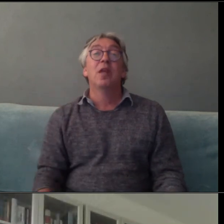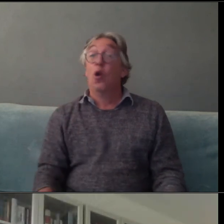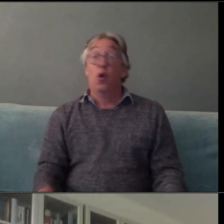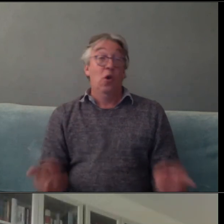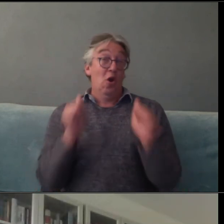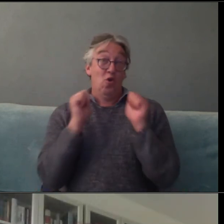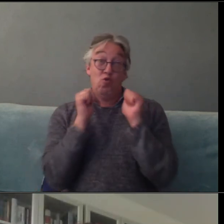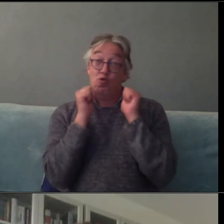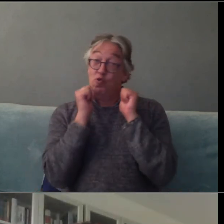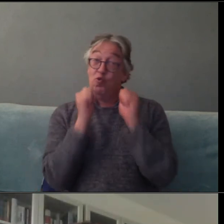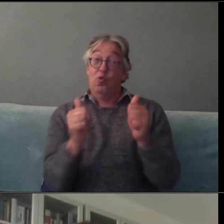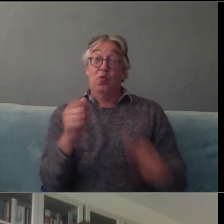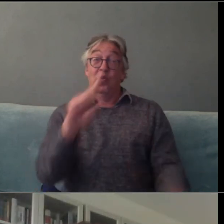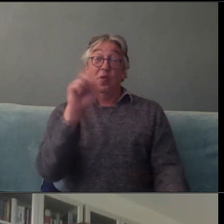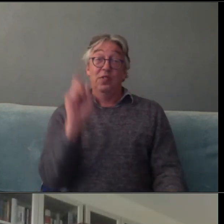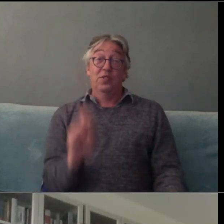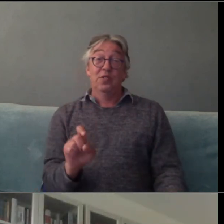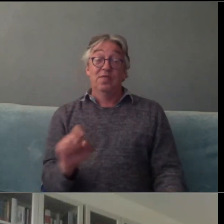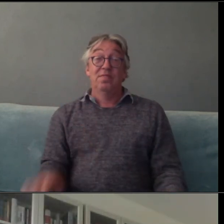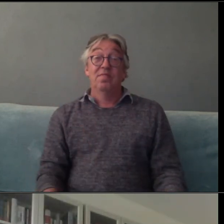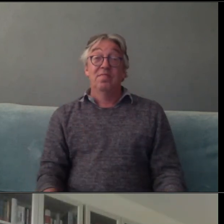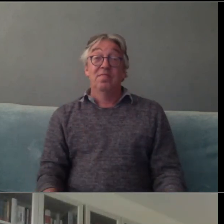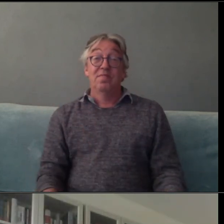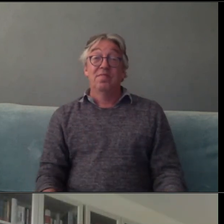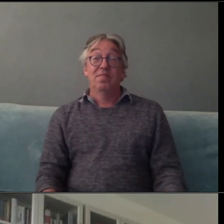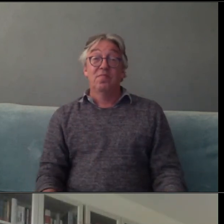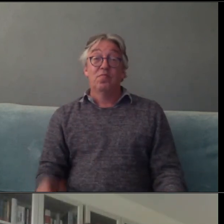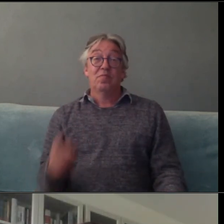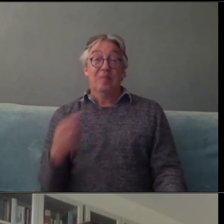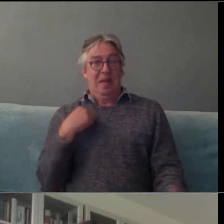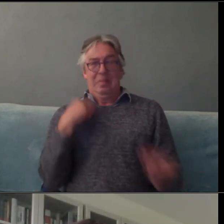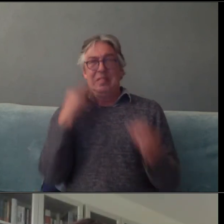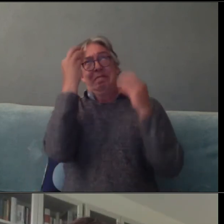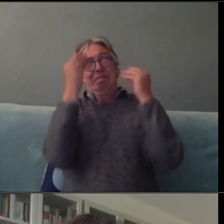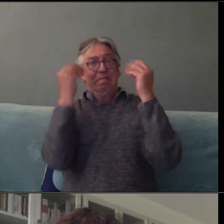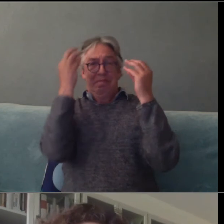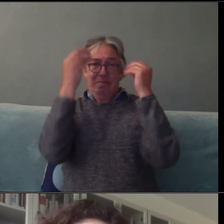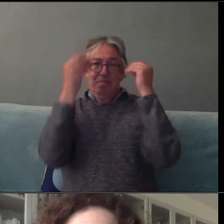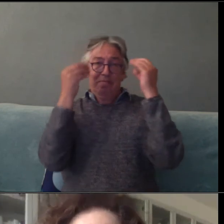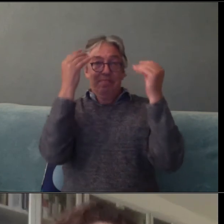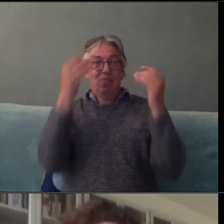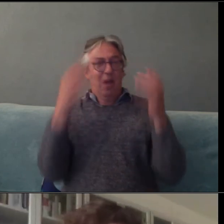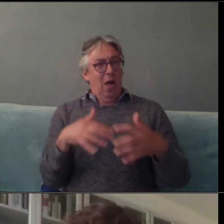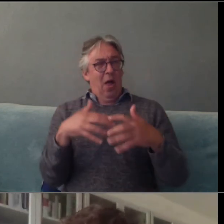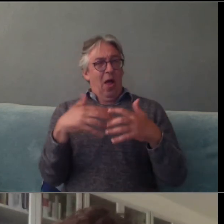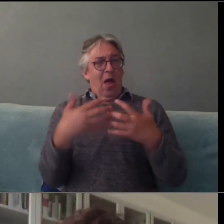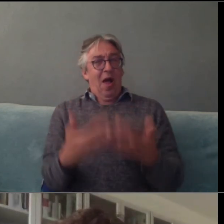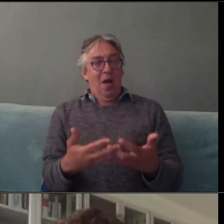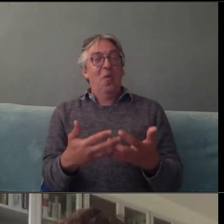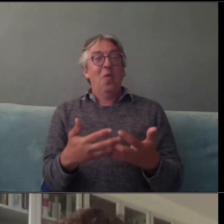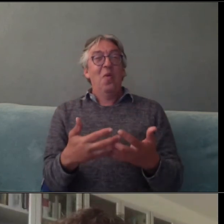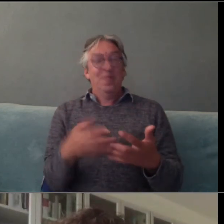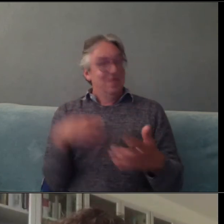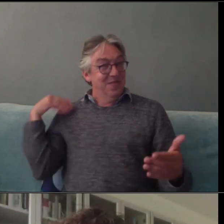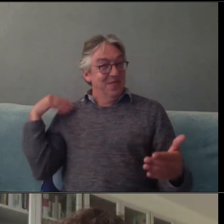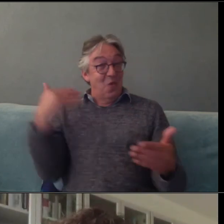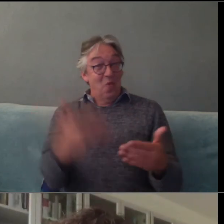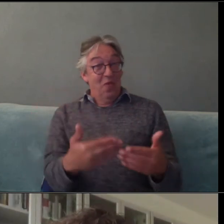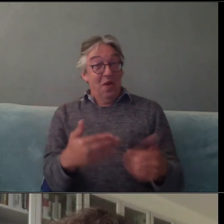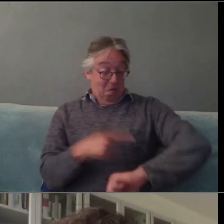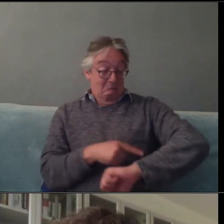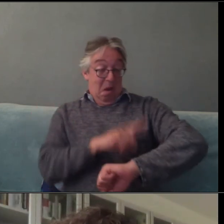was wondering how we were so far able to avoid discussing the COVID since we